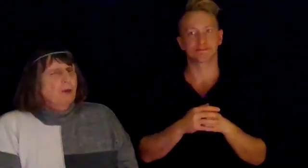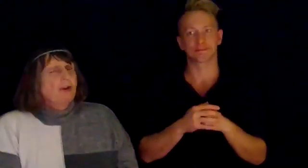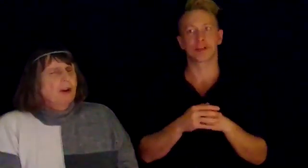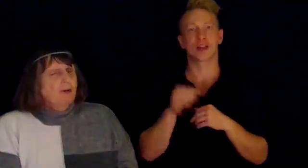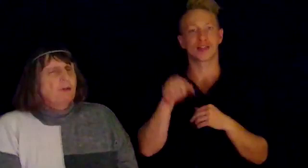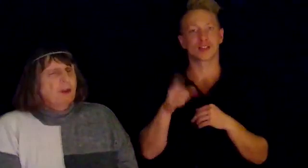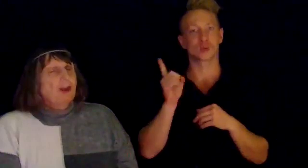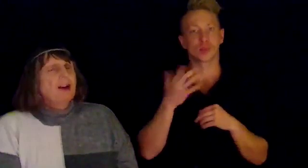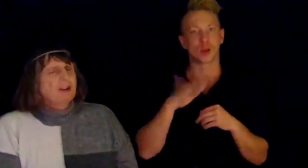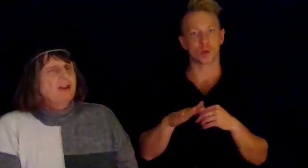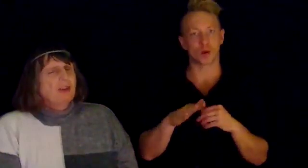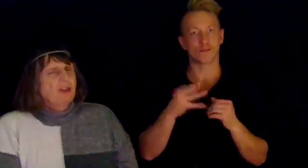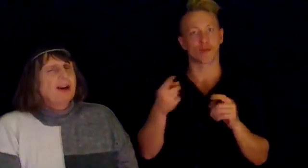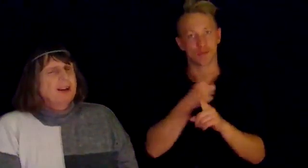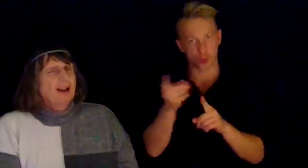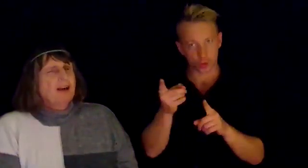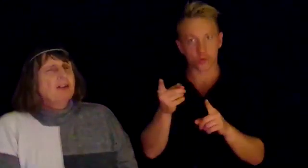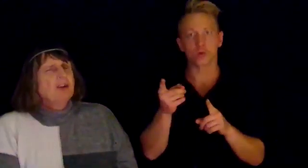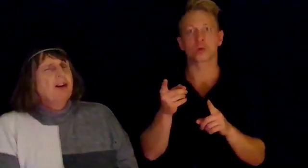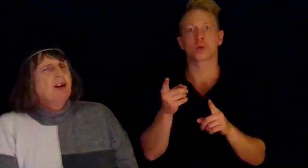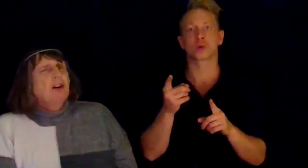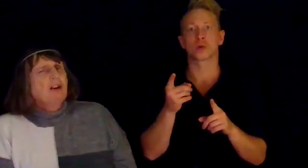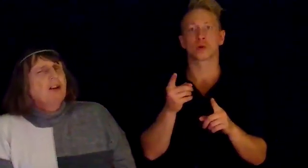what they want to know from you, is how can they